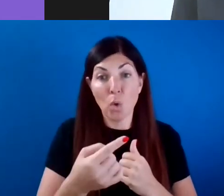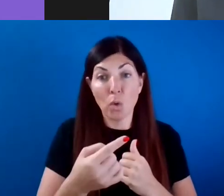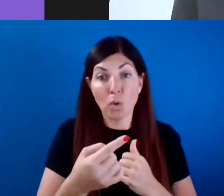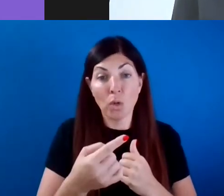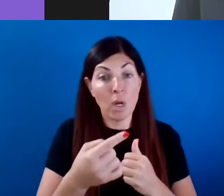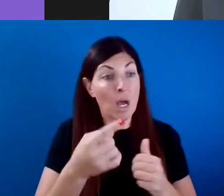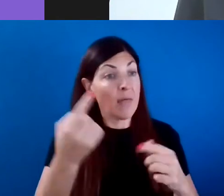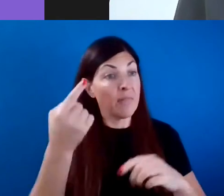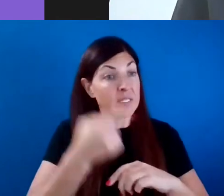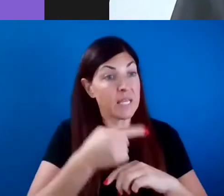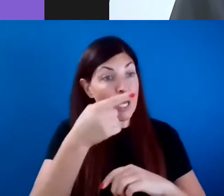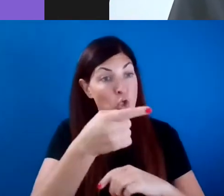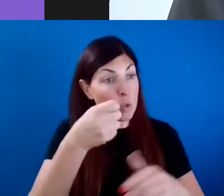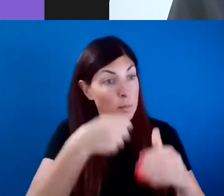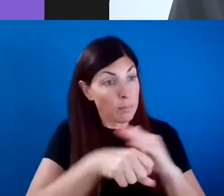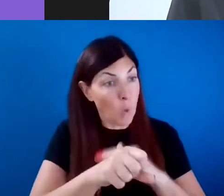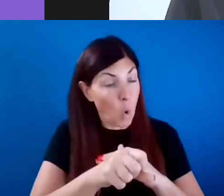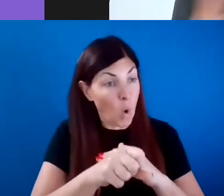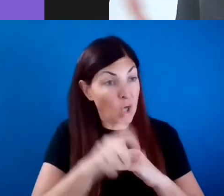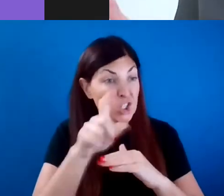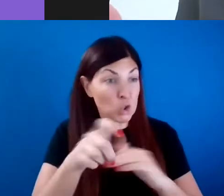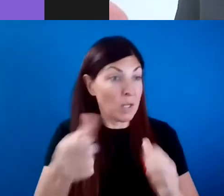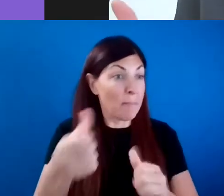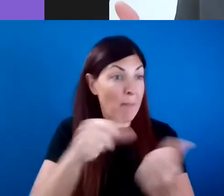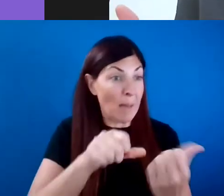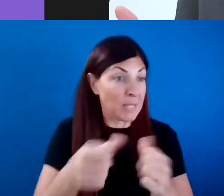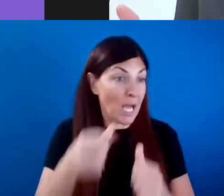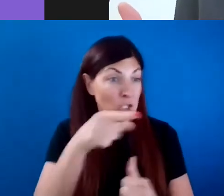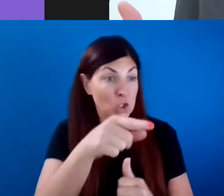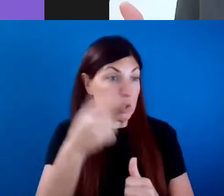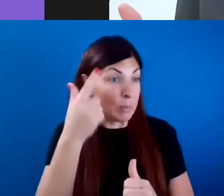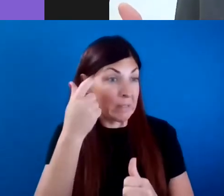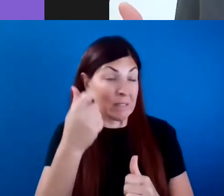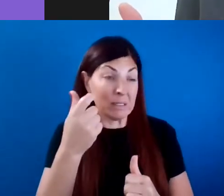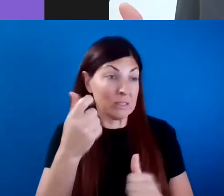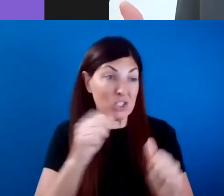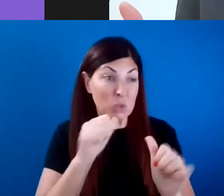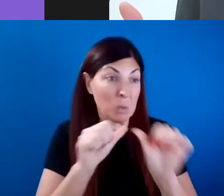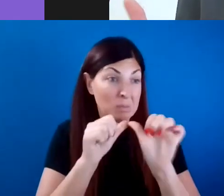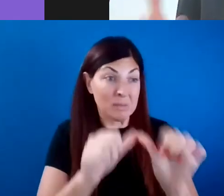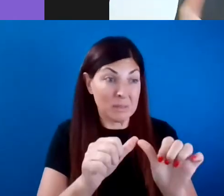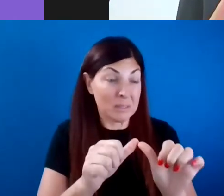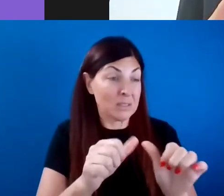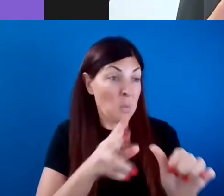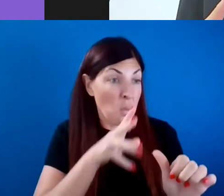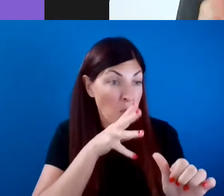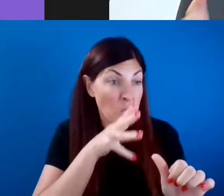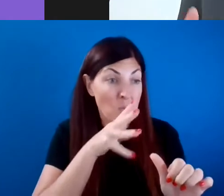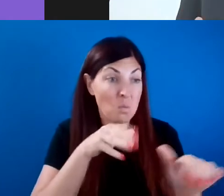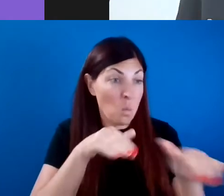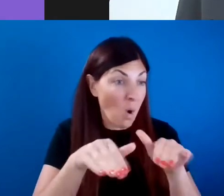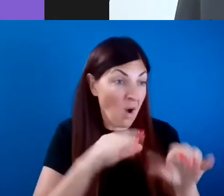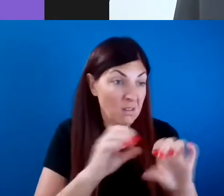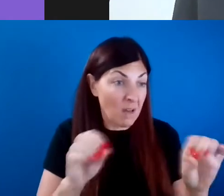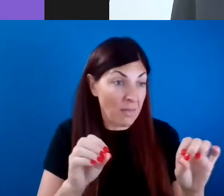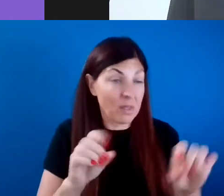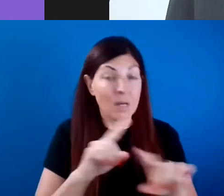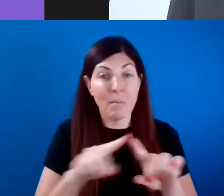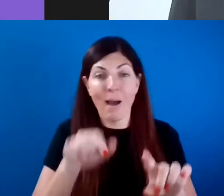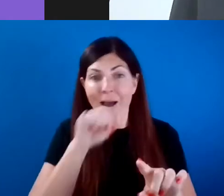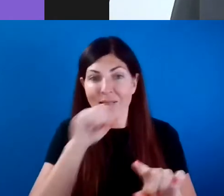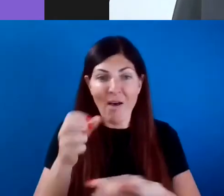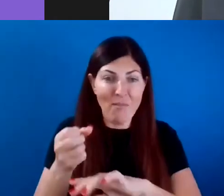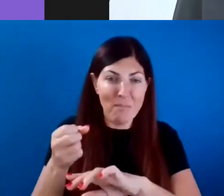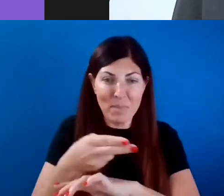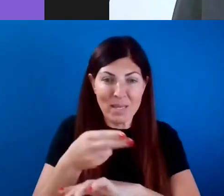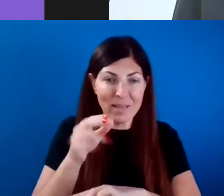was born, that I wasn't going to walk, talk, or be anything. And for me, I love defying that,